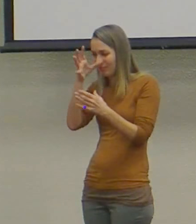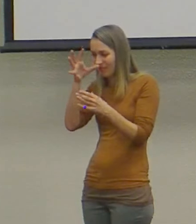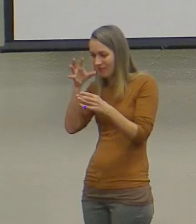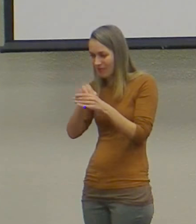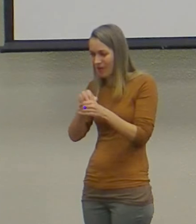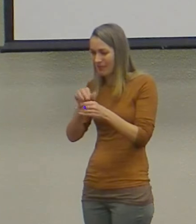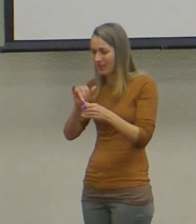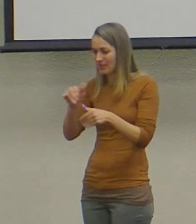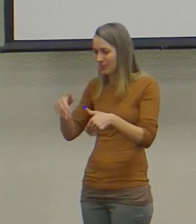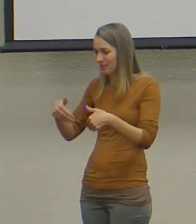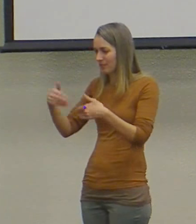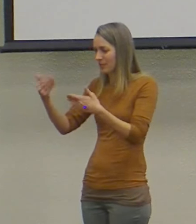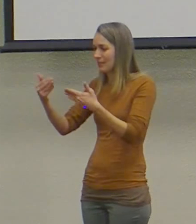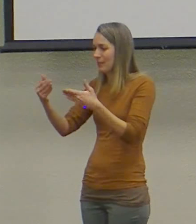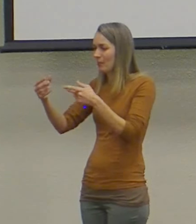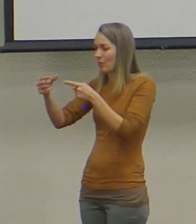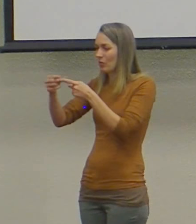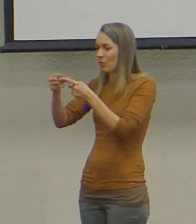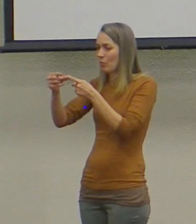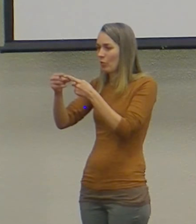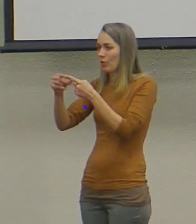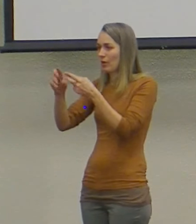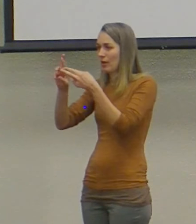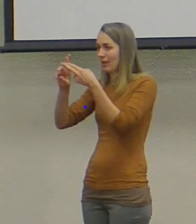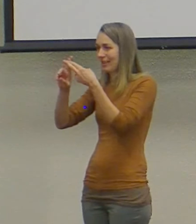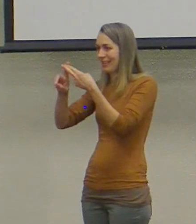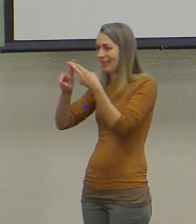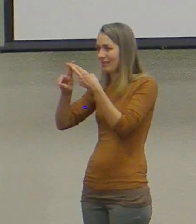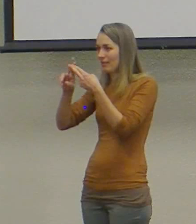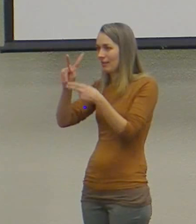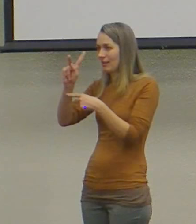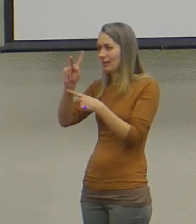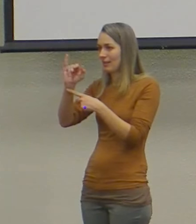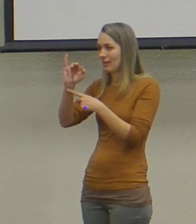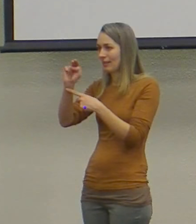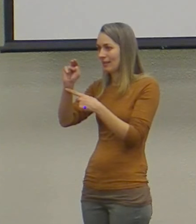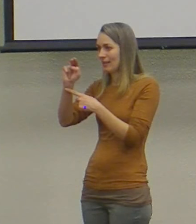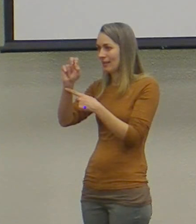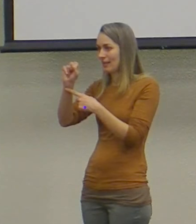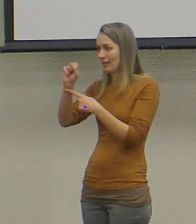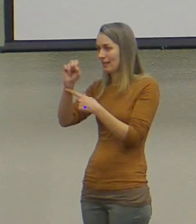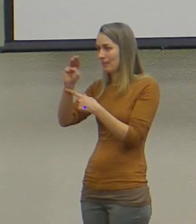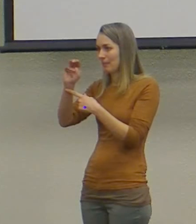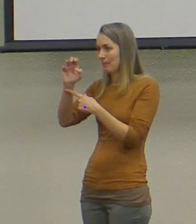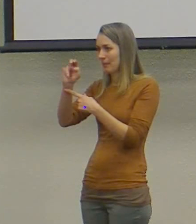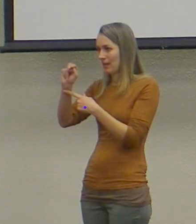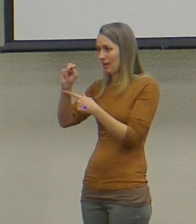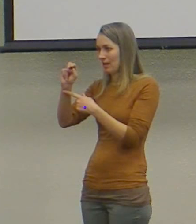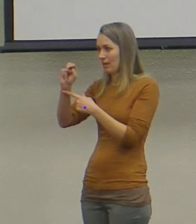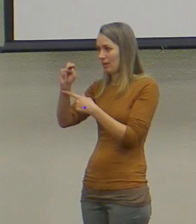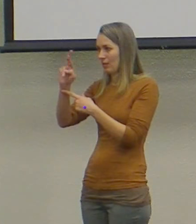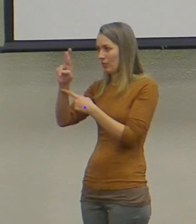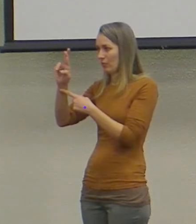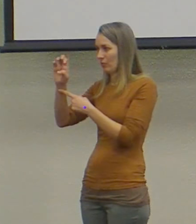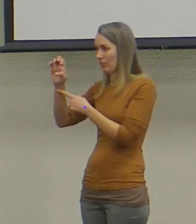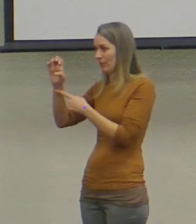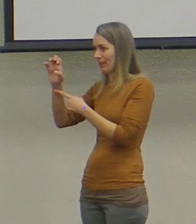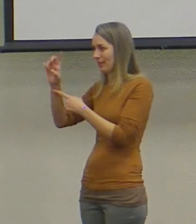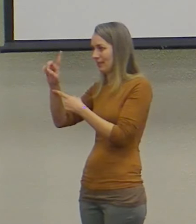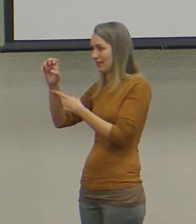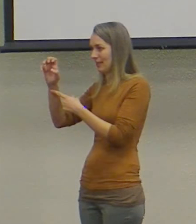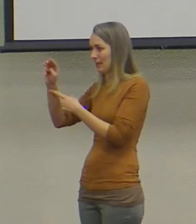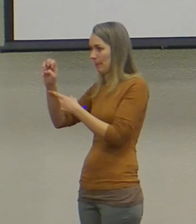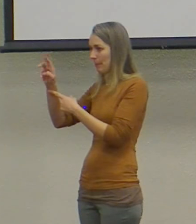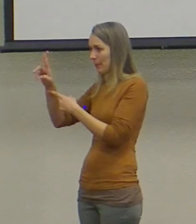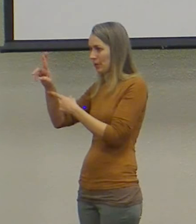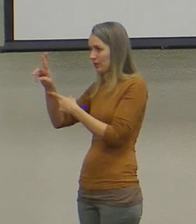up this term kinsman redeemer, the Goel. Leviticus 25, just put that in your notes, verses 23